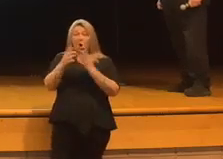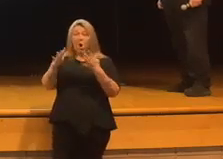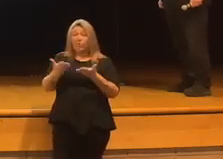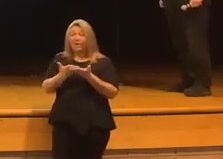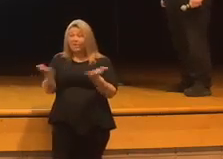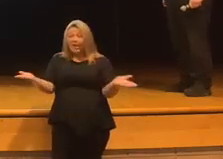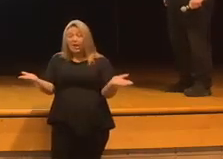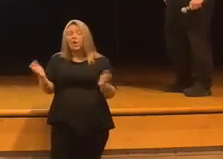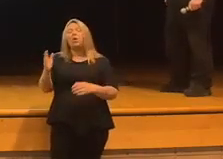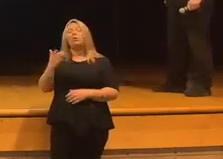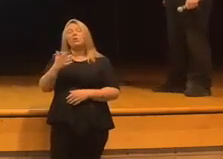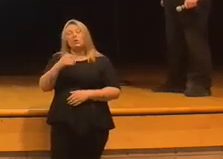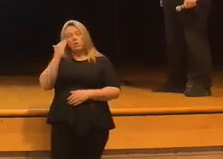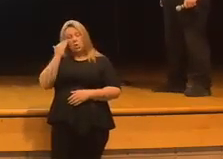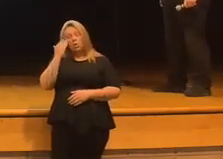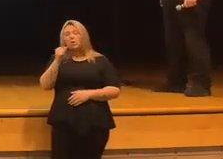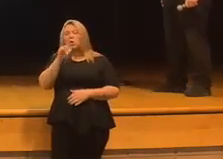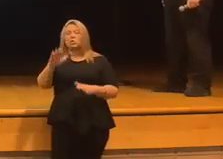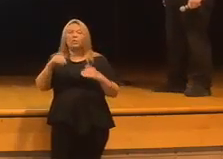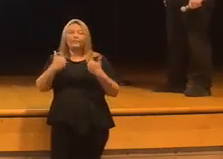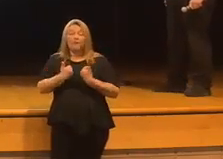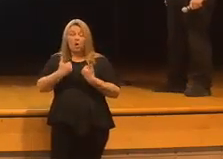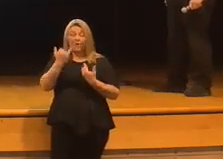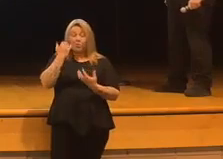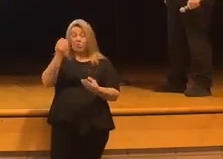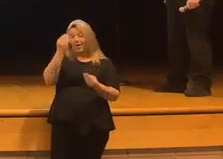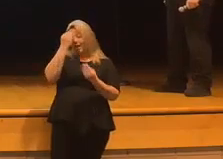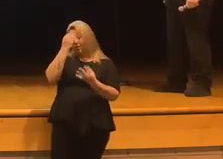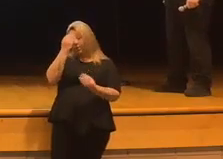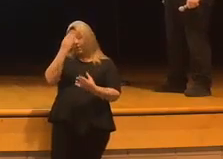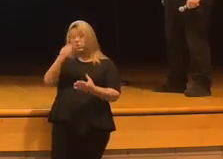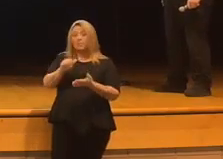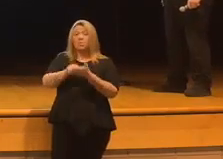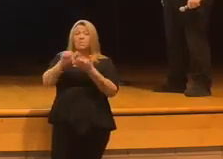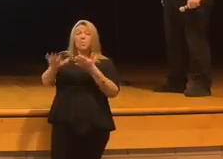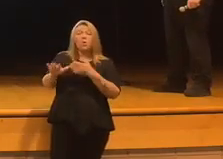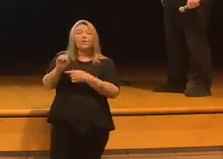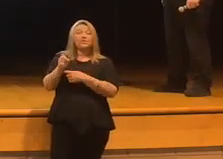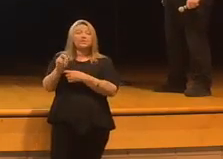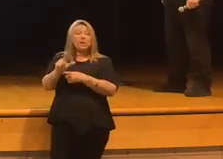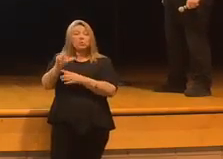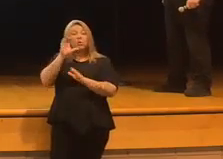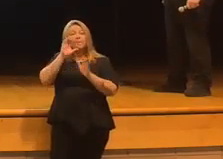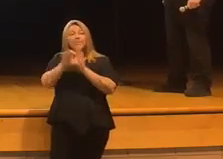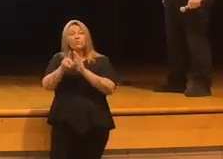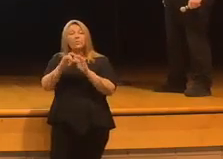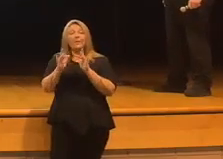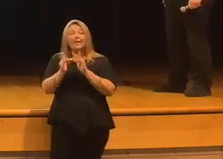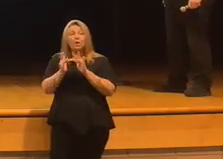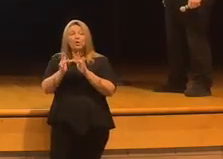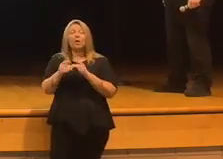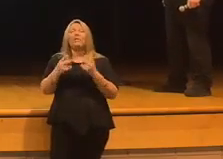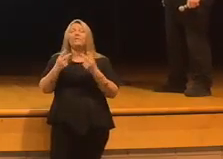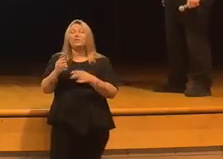it's not your fault. For information about removing sexual pictures and videos from the internet, visit